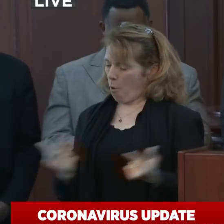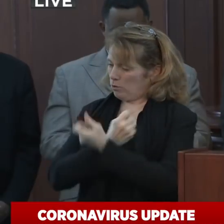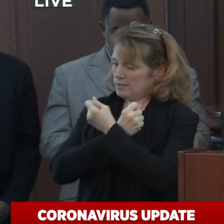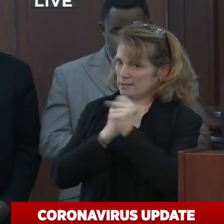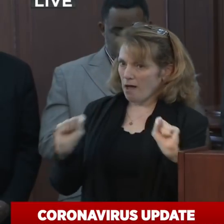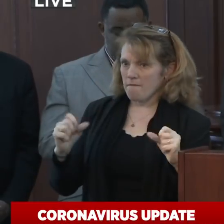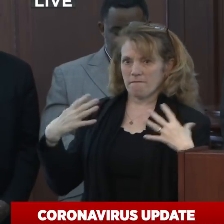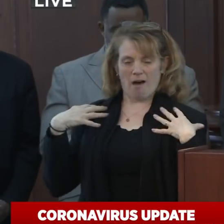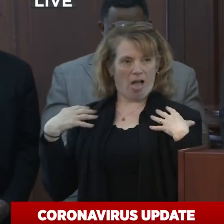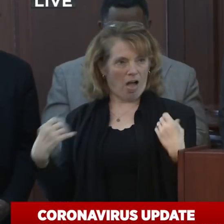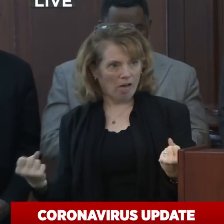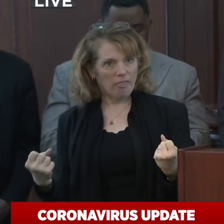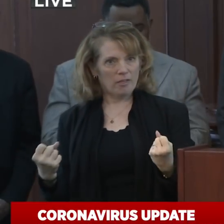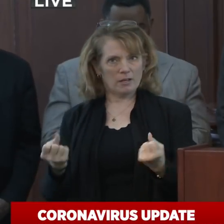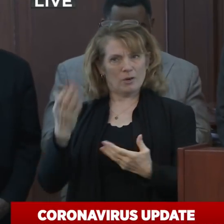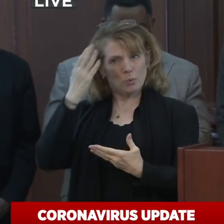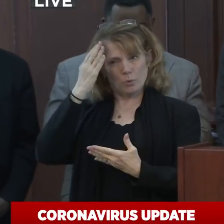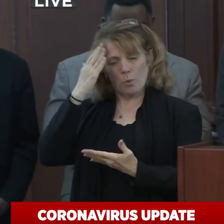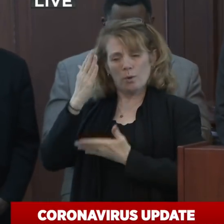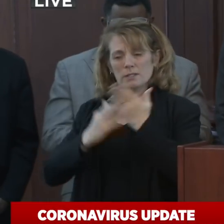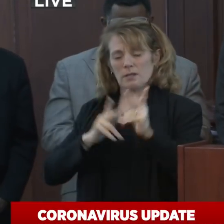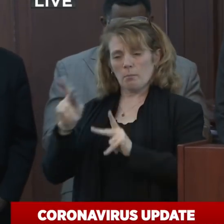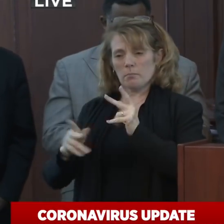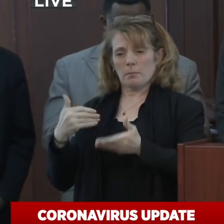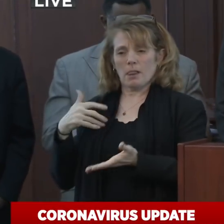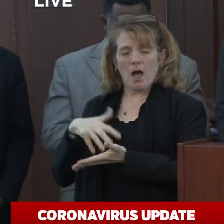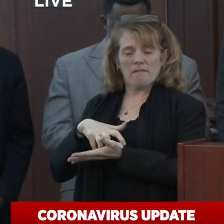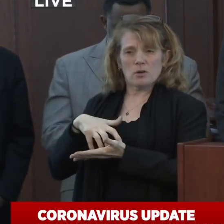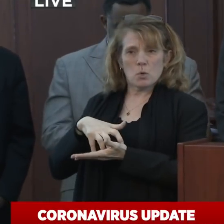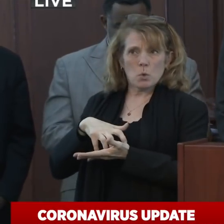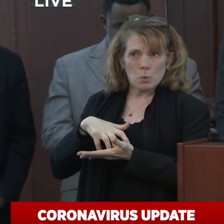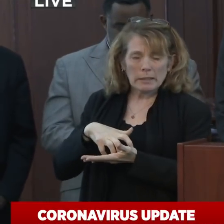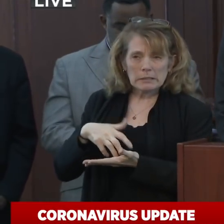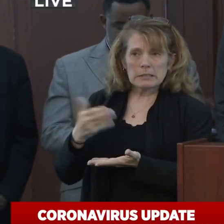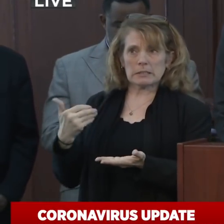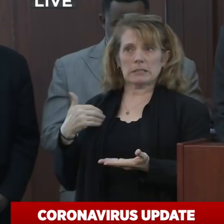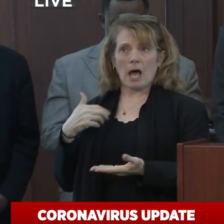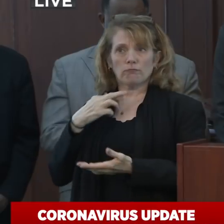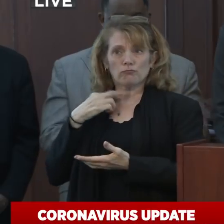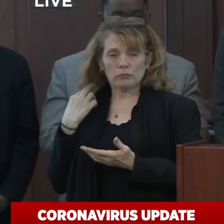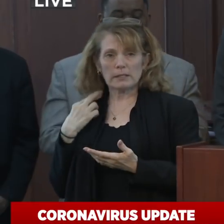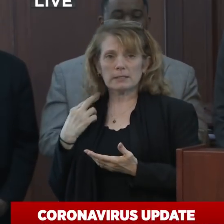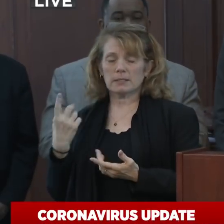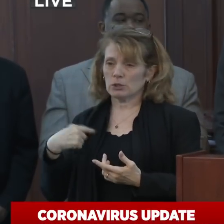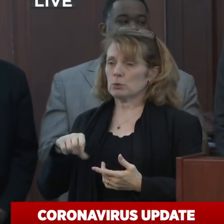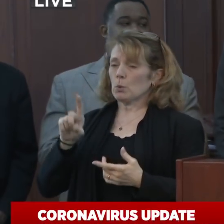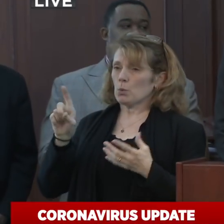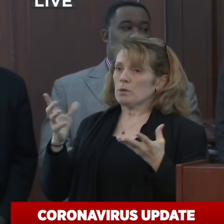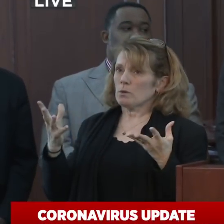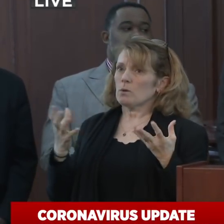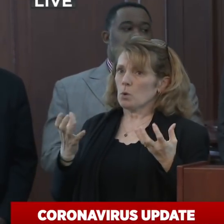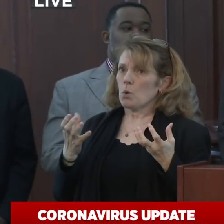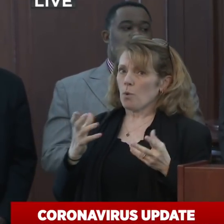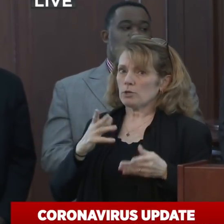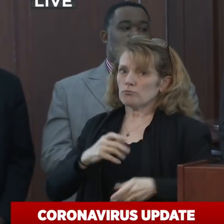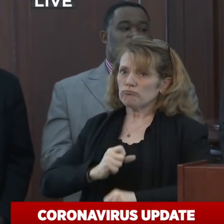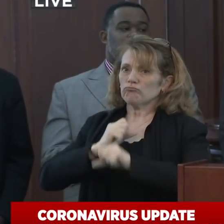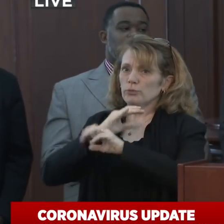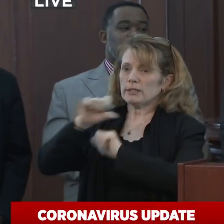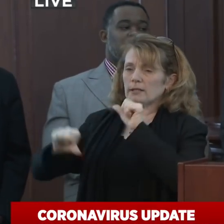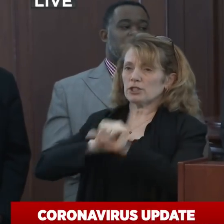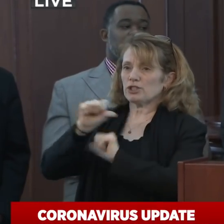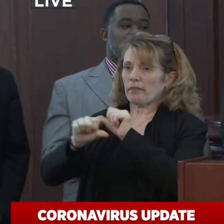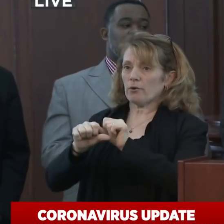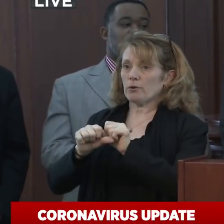in our communities, and so that we can be stewards of health for everyone. Thank you. And I just want to say, speaking of Purim, it's the season